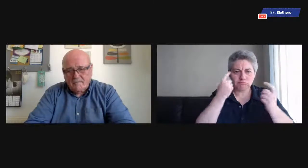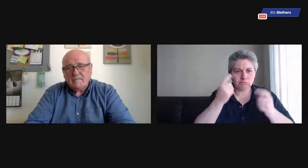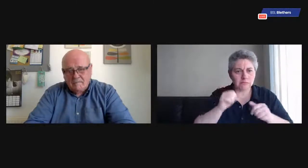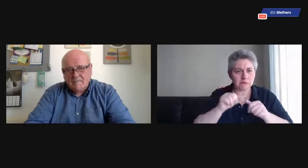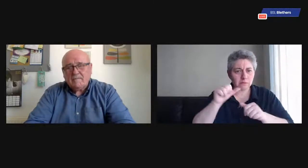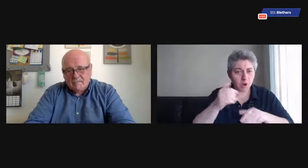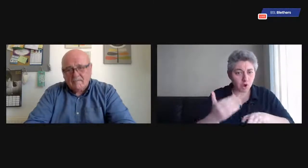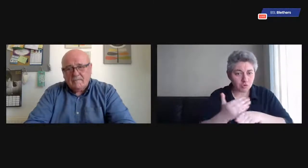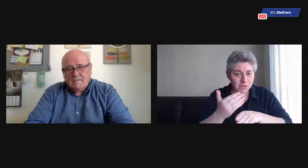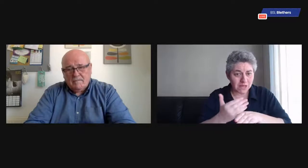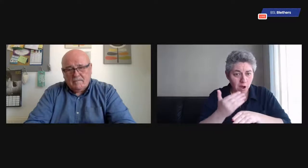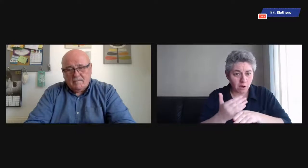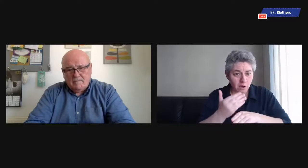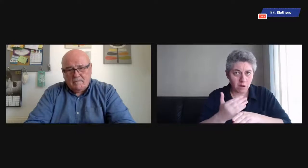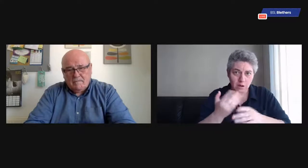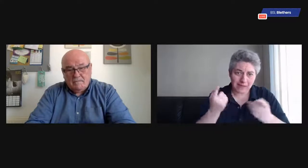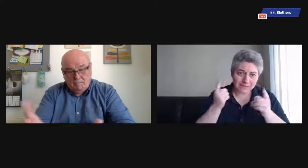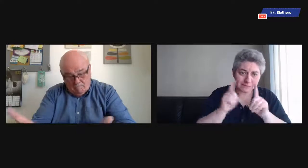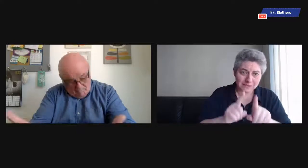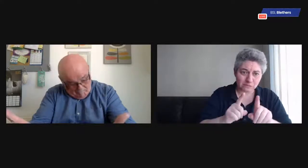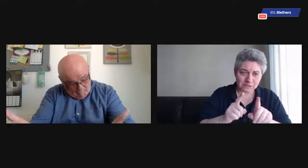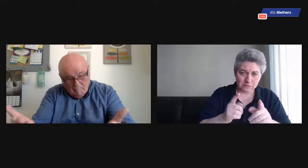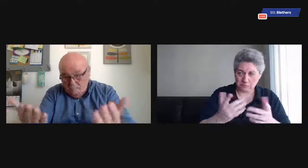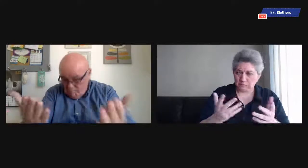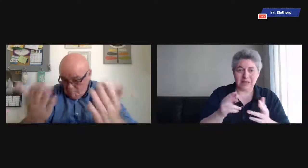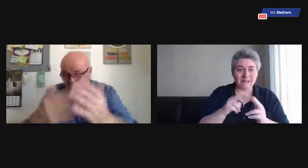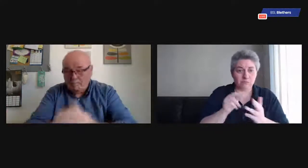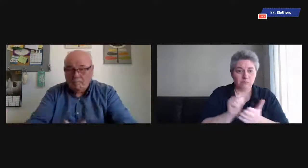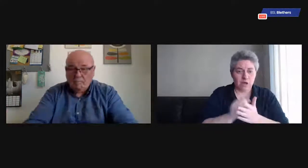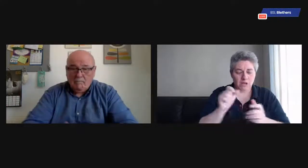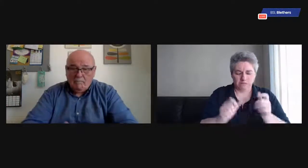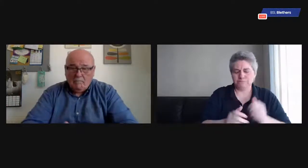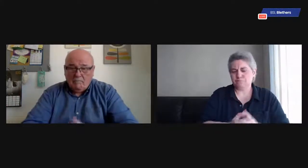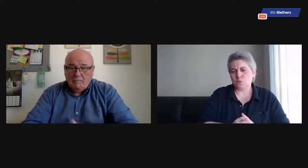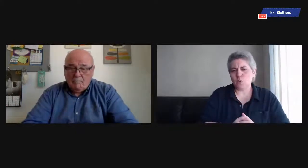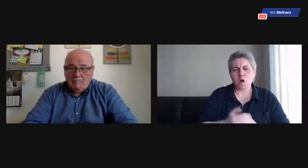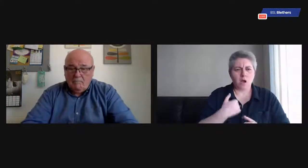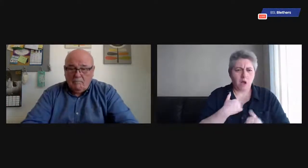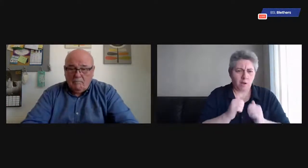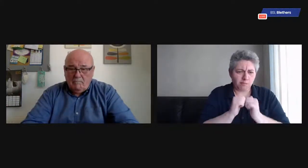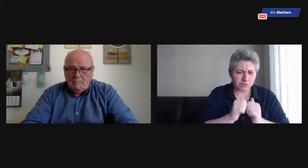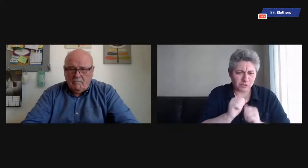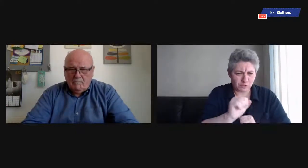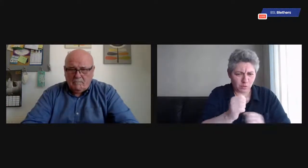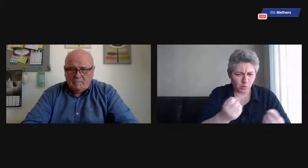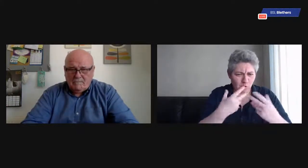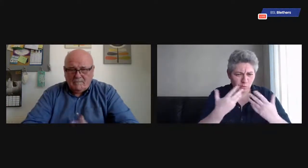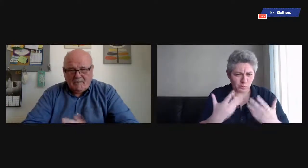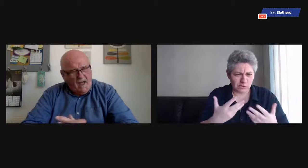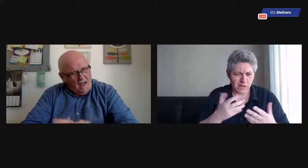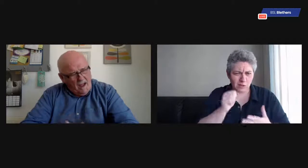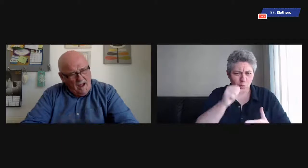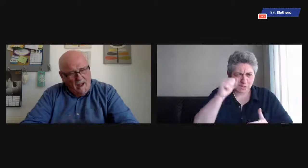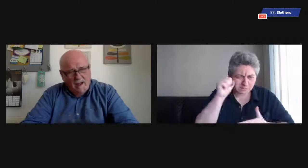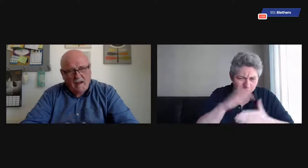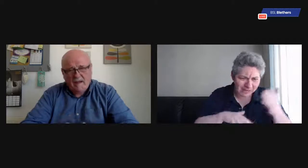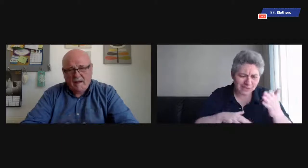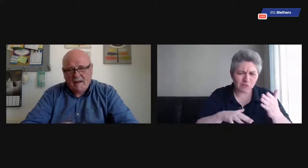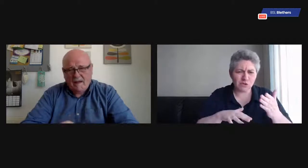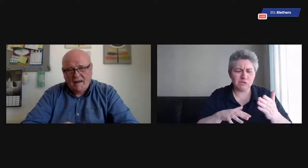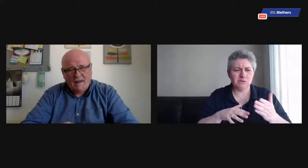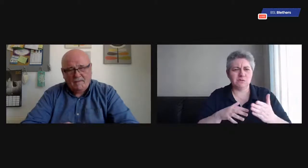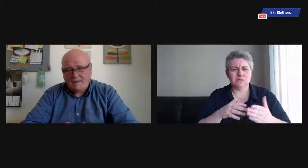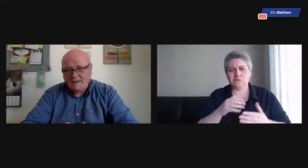England, Wales. We can see there's precedent and we can see it's working, you know. So I